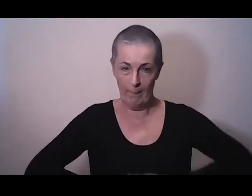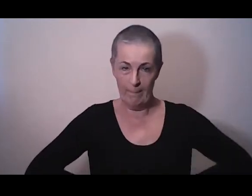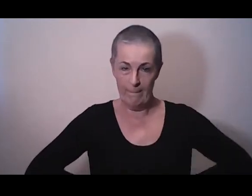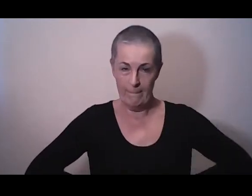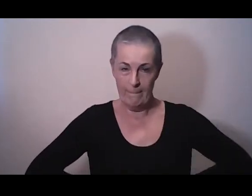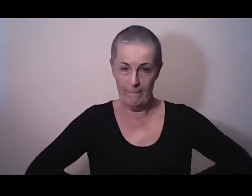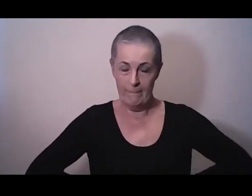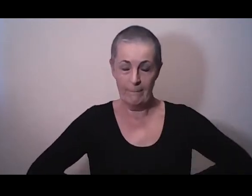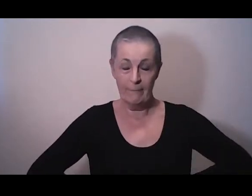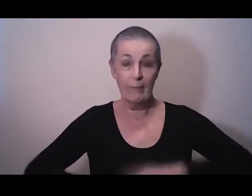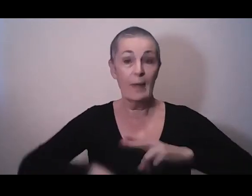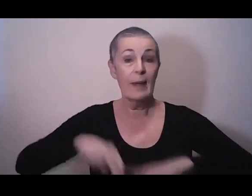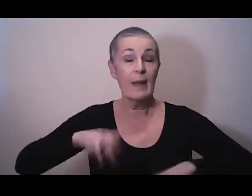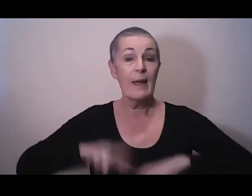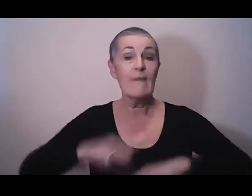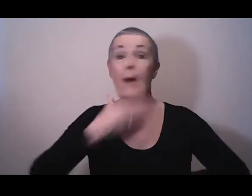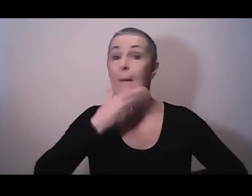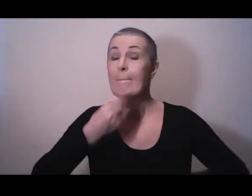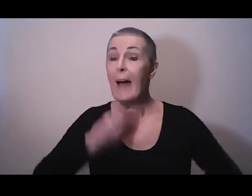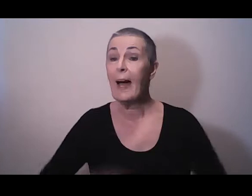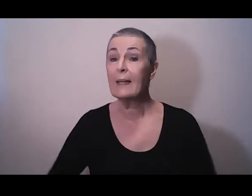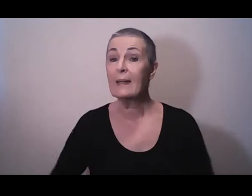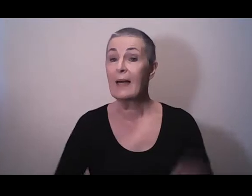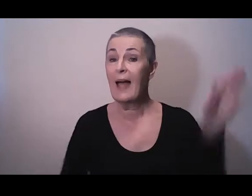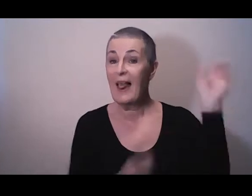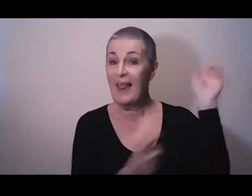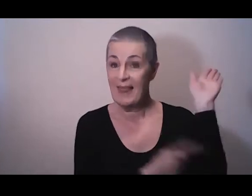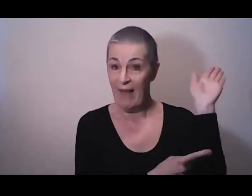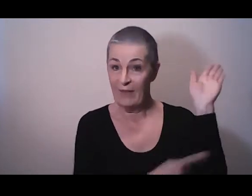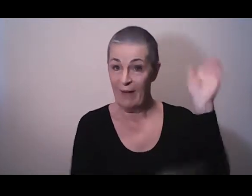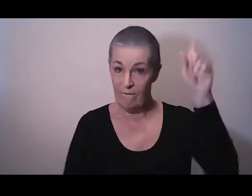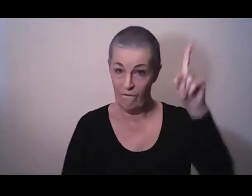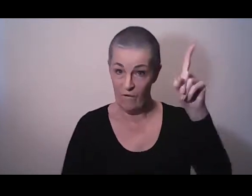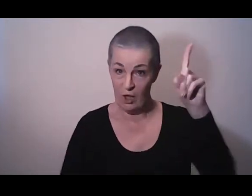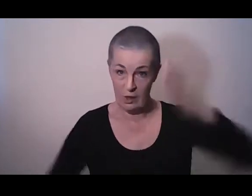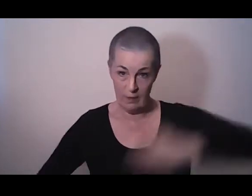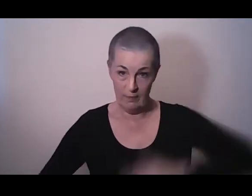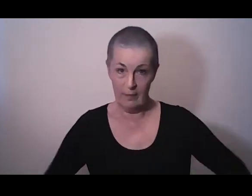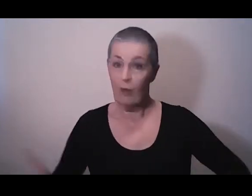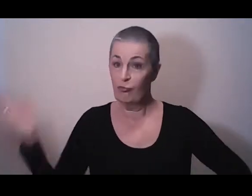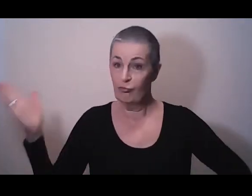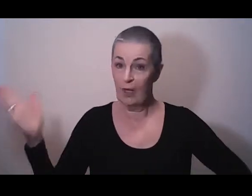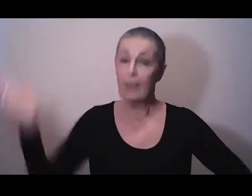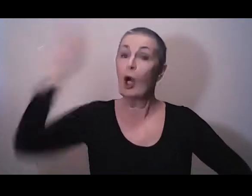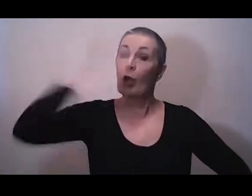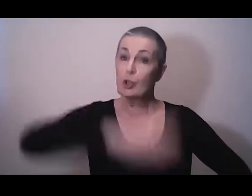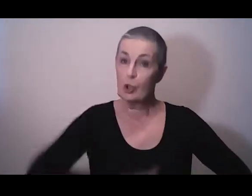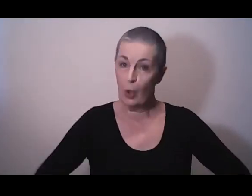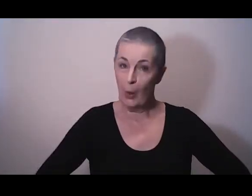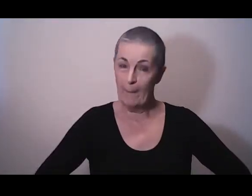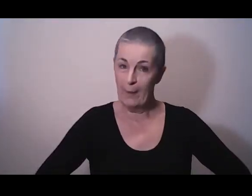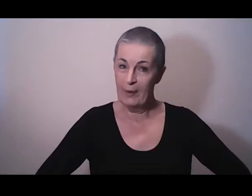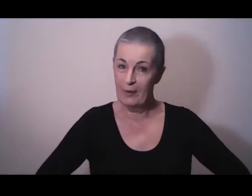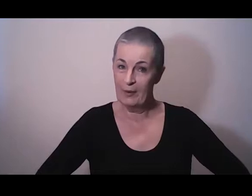And if you're a man, left hand first, right hand on top. So I have explained this in the